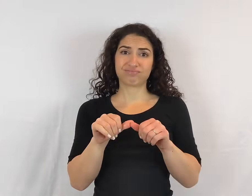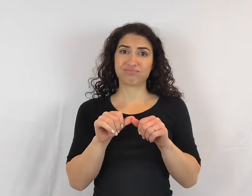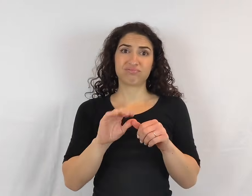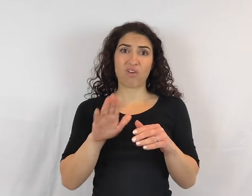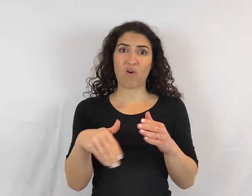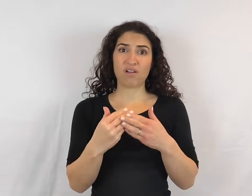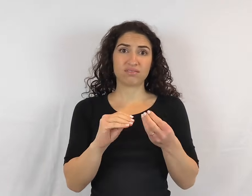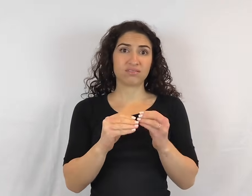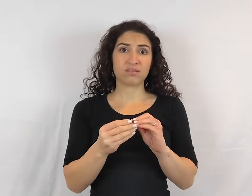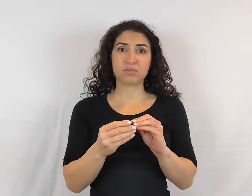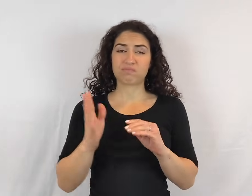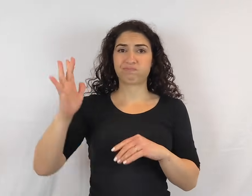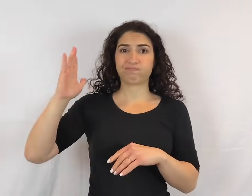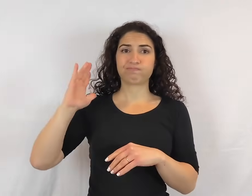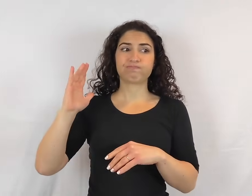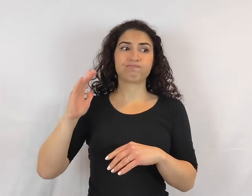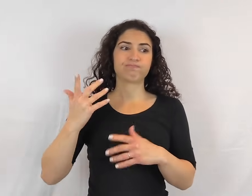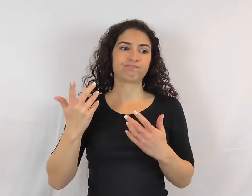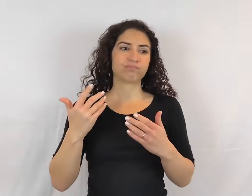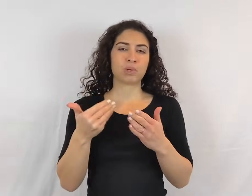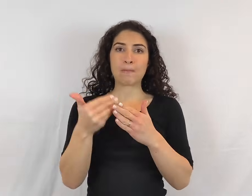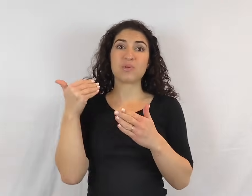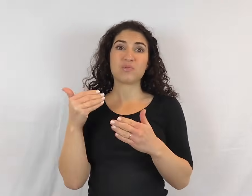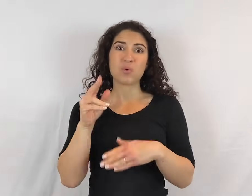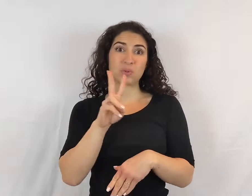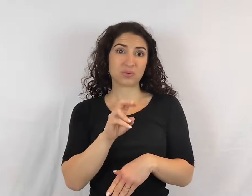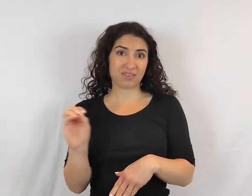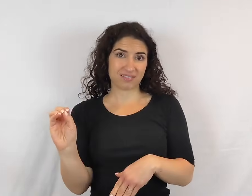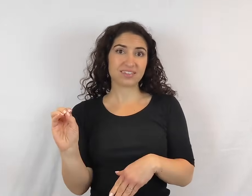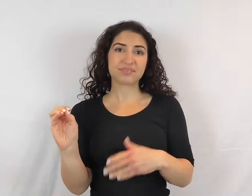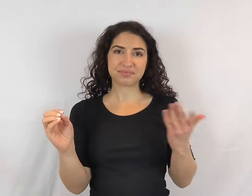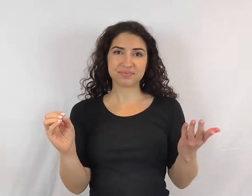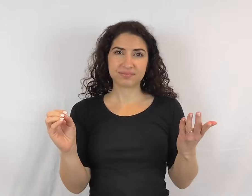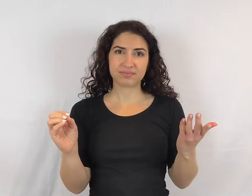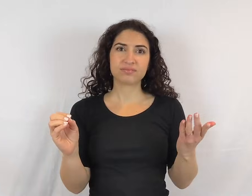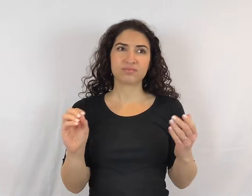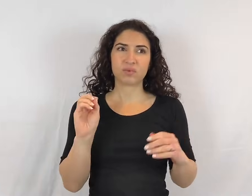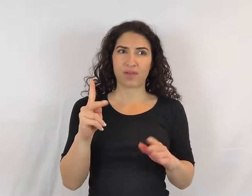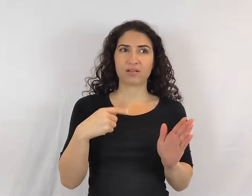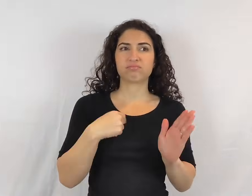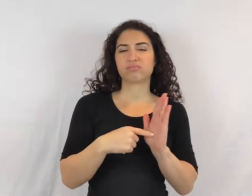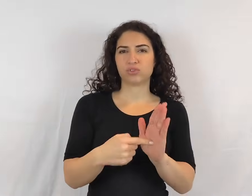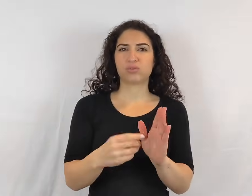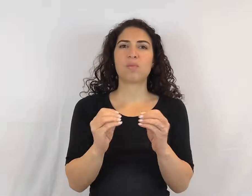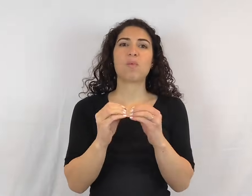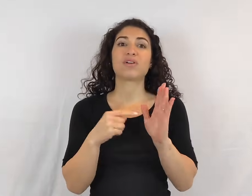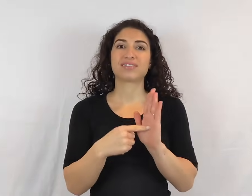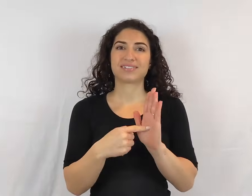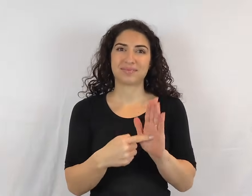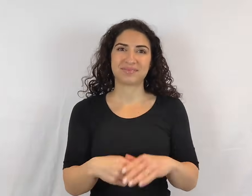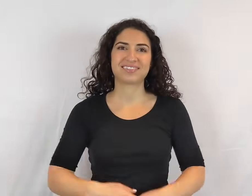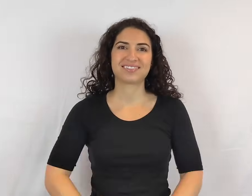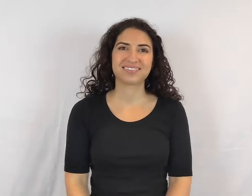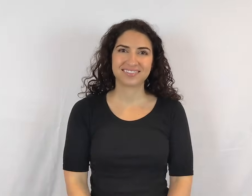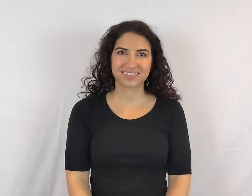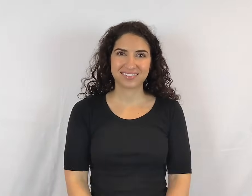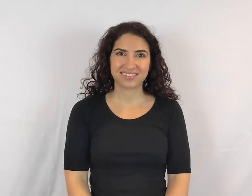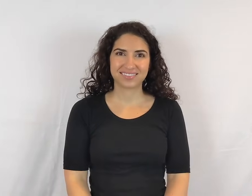And that continues for all the numbers before 2000. Okay, so I'll show you more examples.